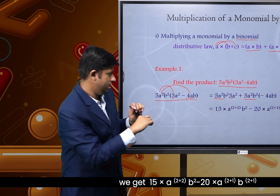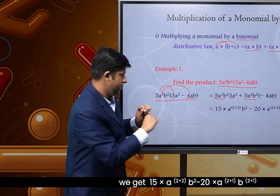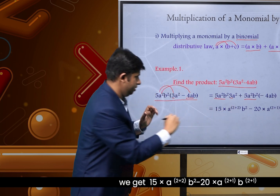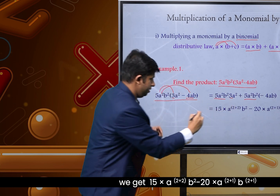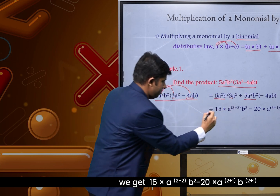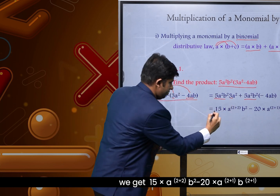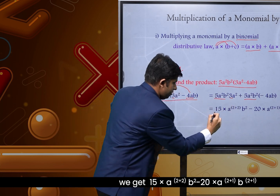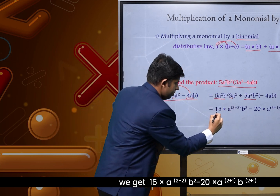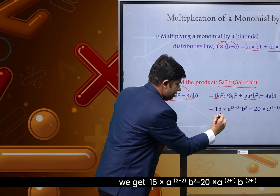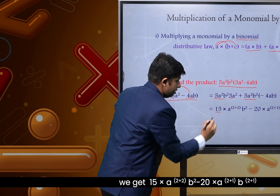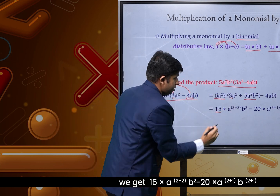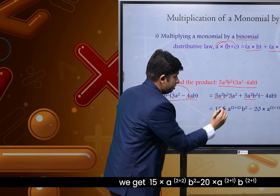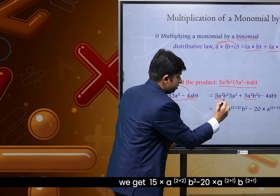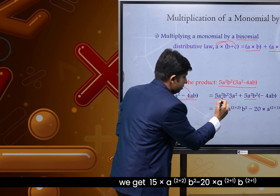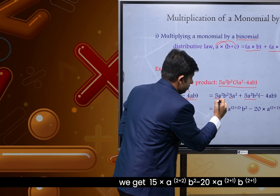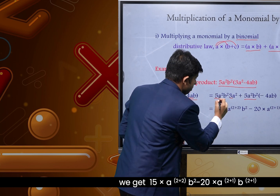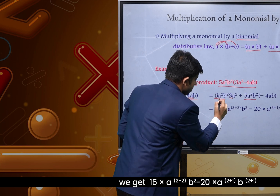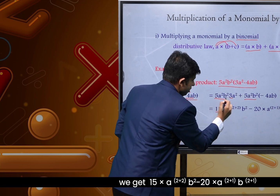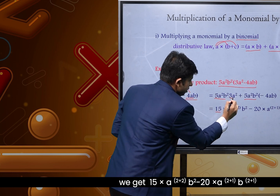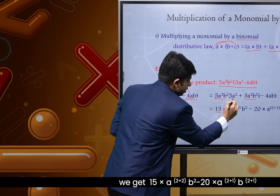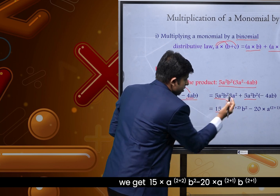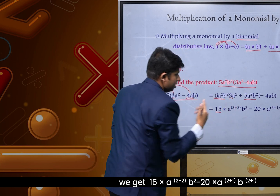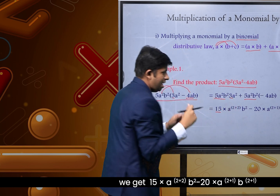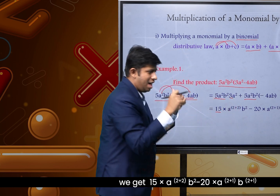square minus, multiplying the numbers again,